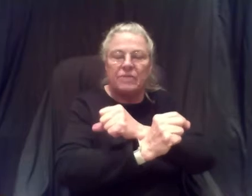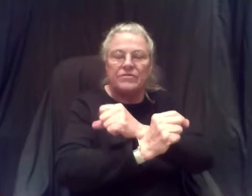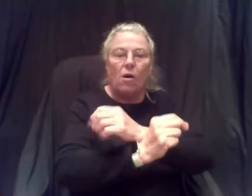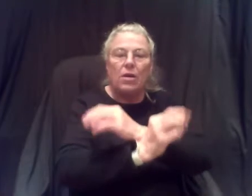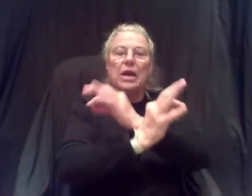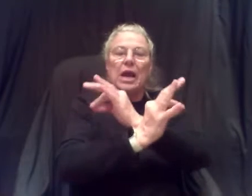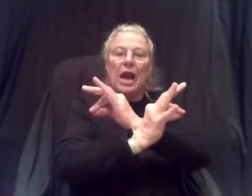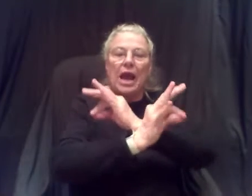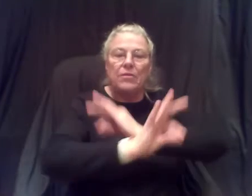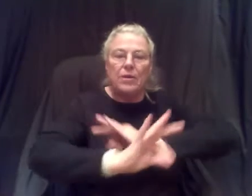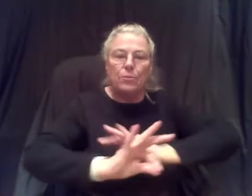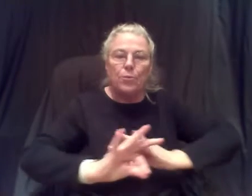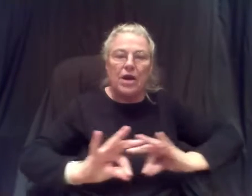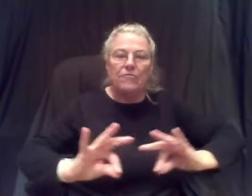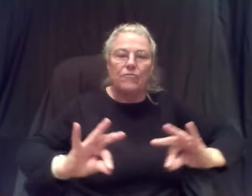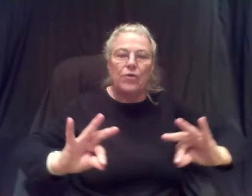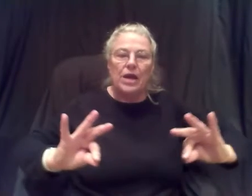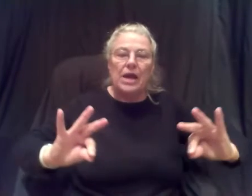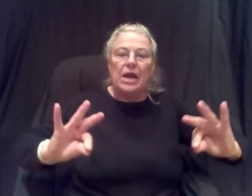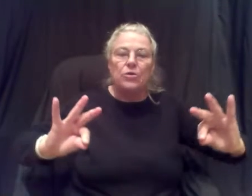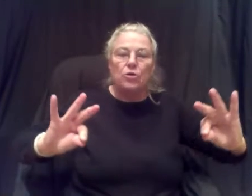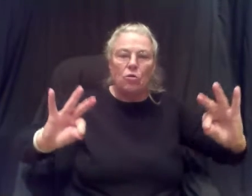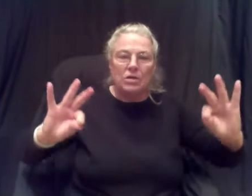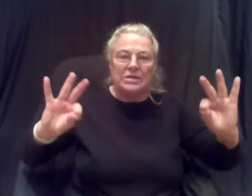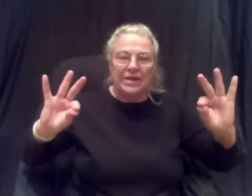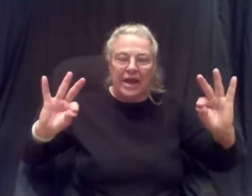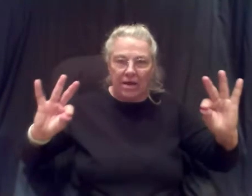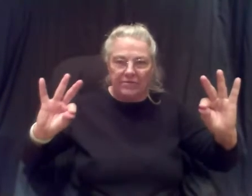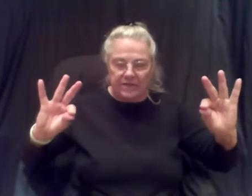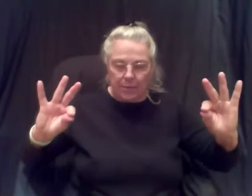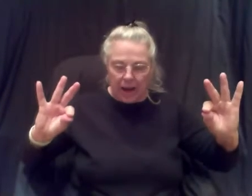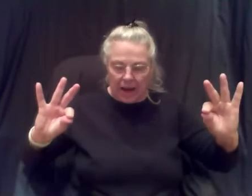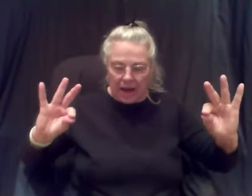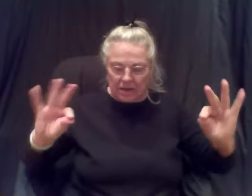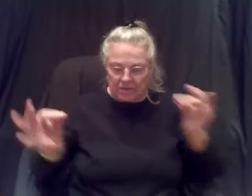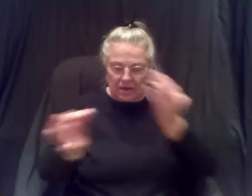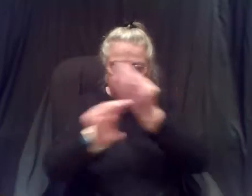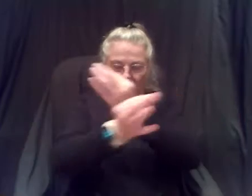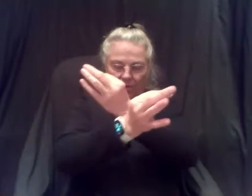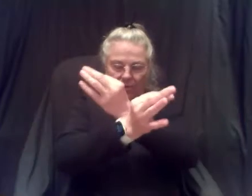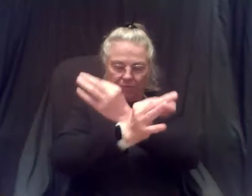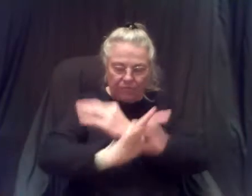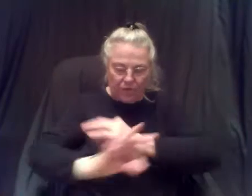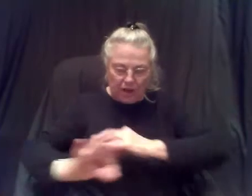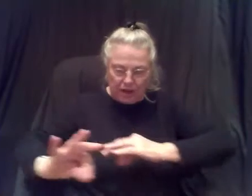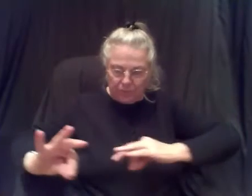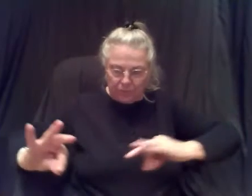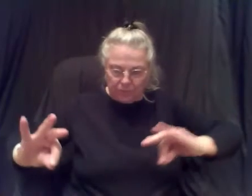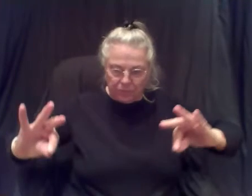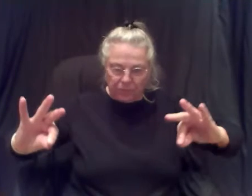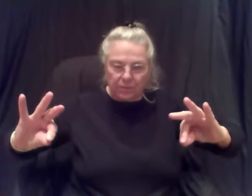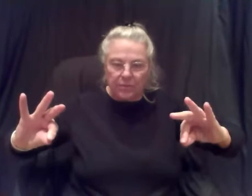on, and then break free. Notice the F's in my hands. Free.